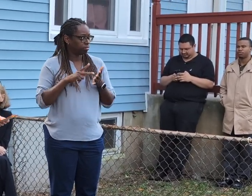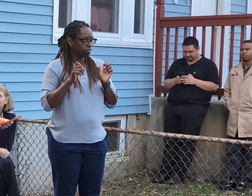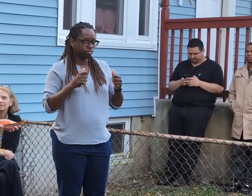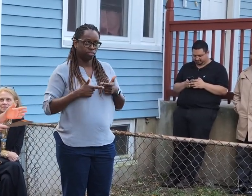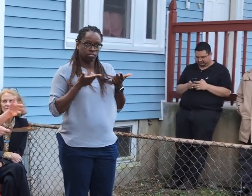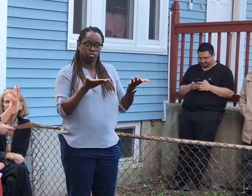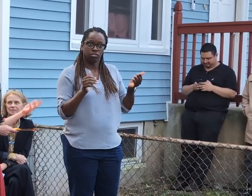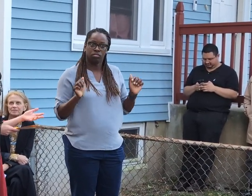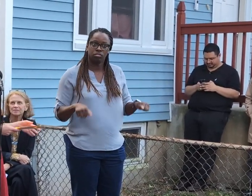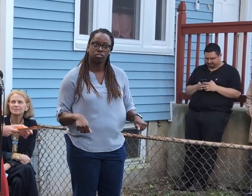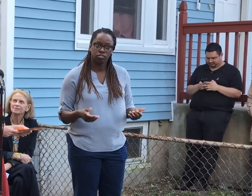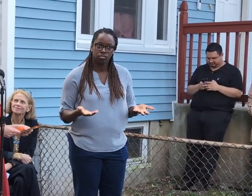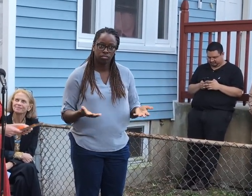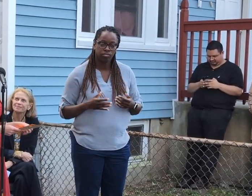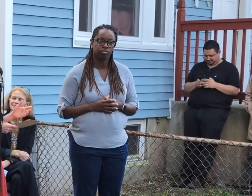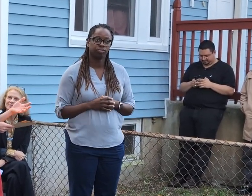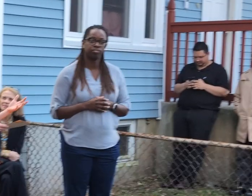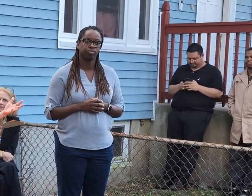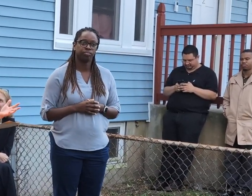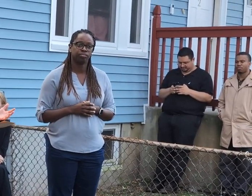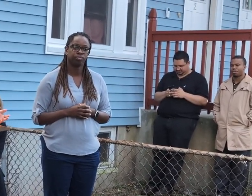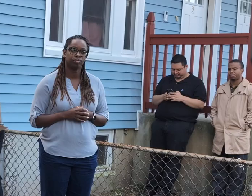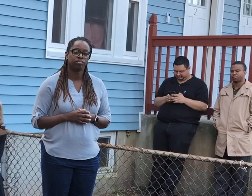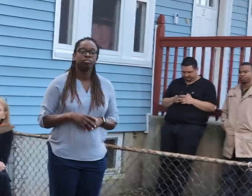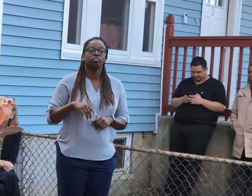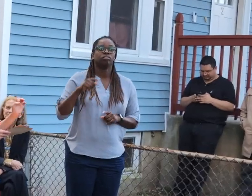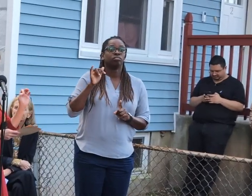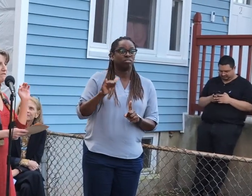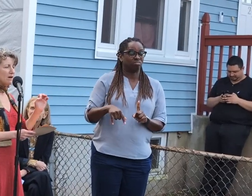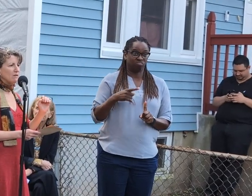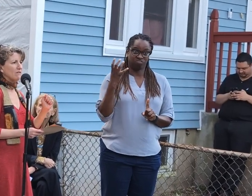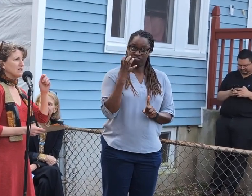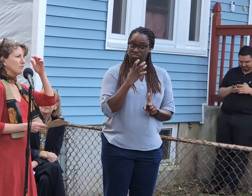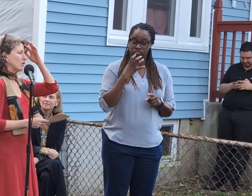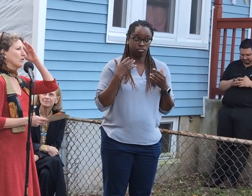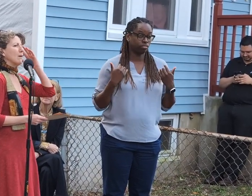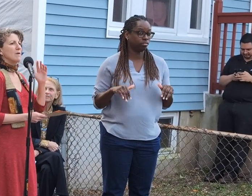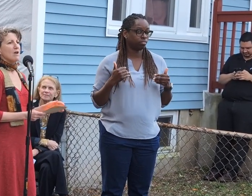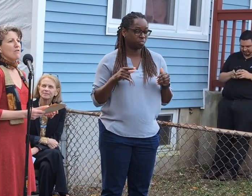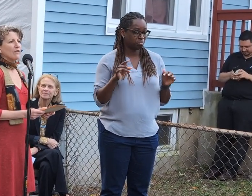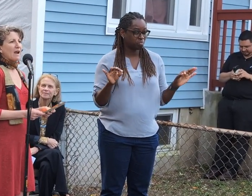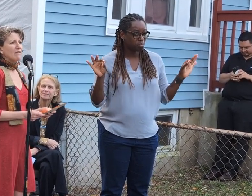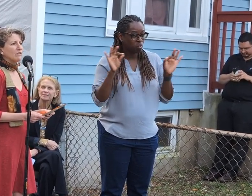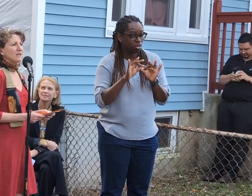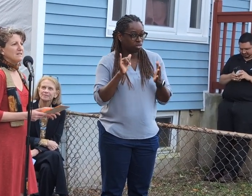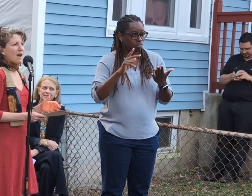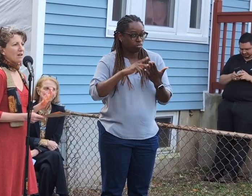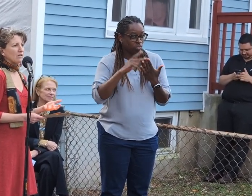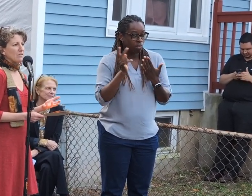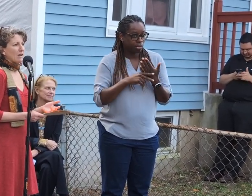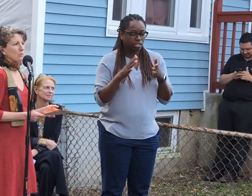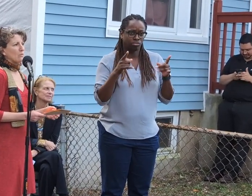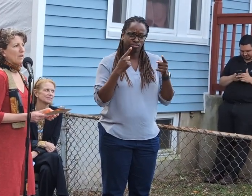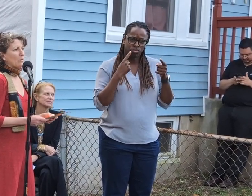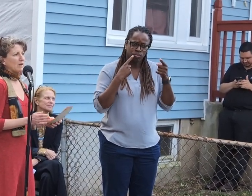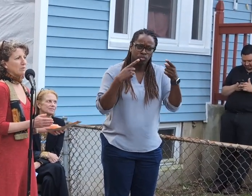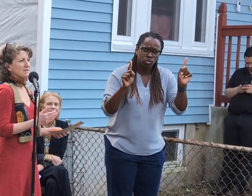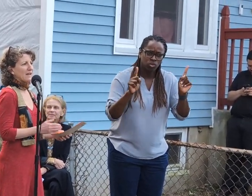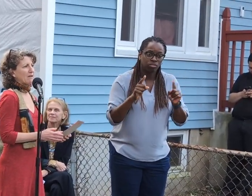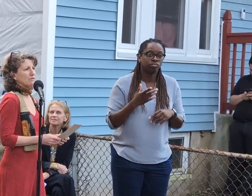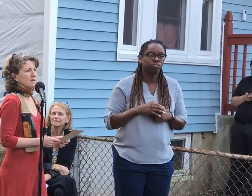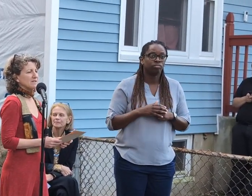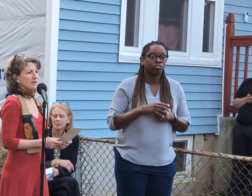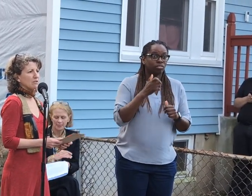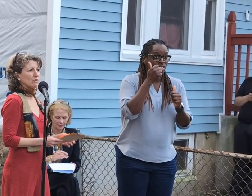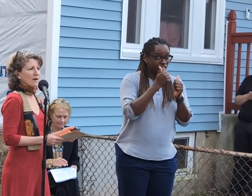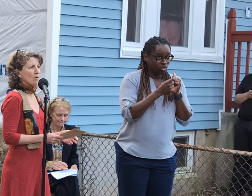our land trust, community controlled land trust. That's really valuable, and this is a very, very effective program. For every dollar that we're able